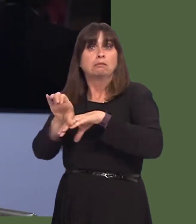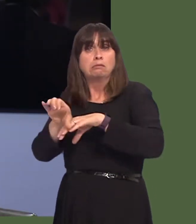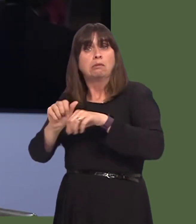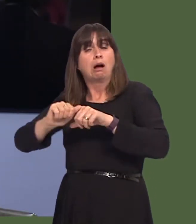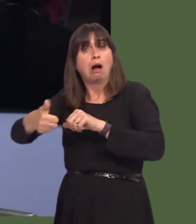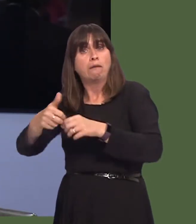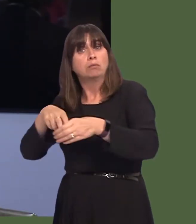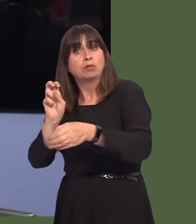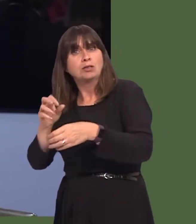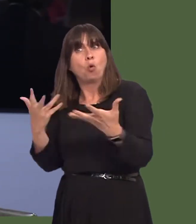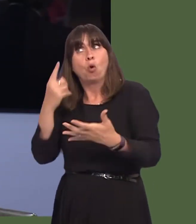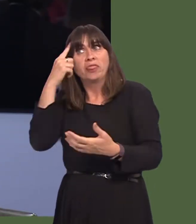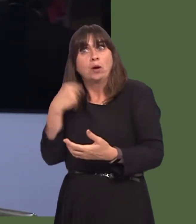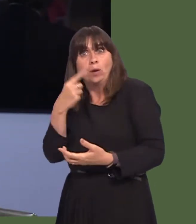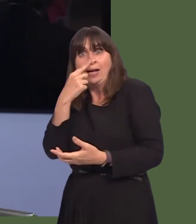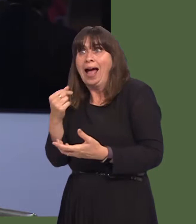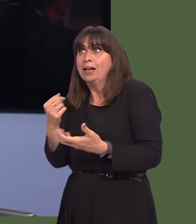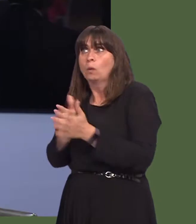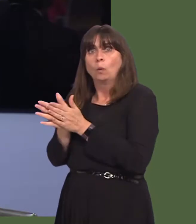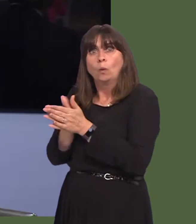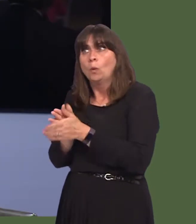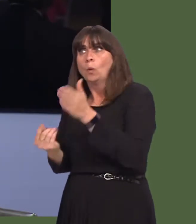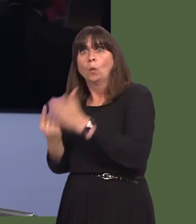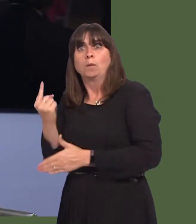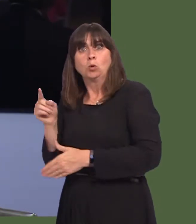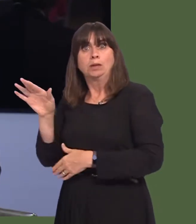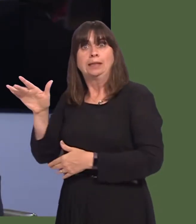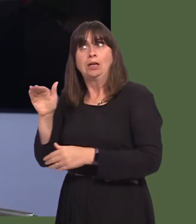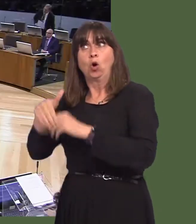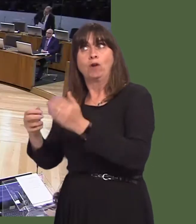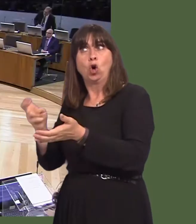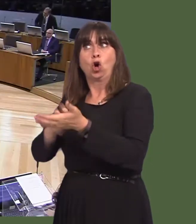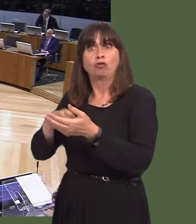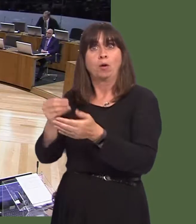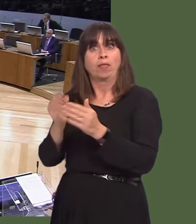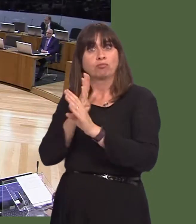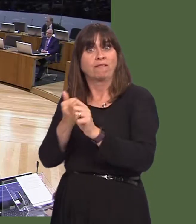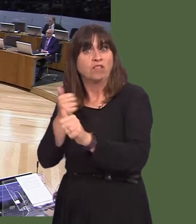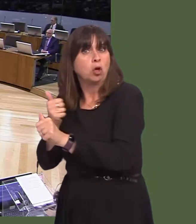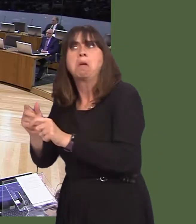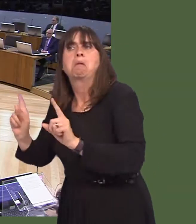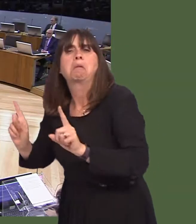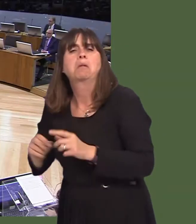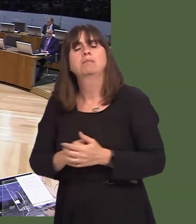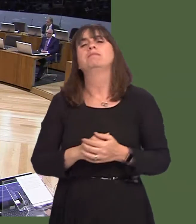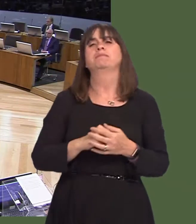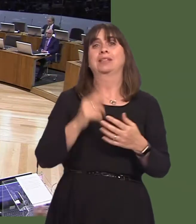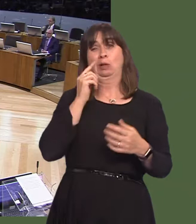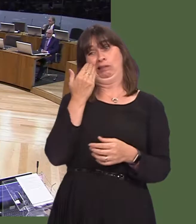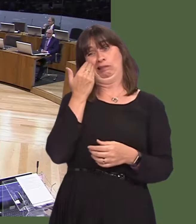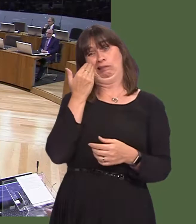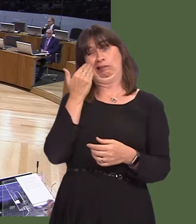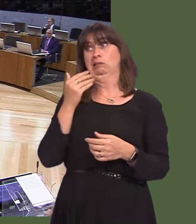opportunities linked to the publicised new contracts with third parties? Well, it is early days yet, but certainly we will explore